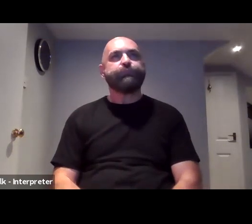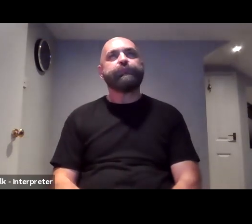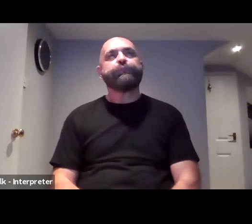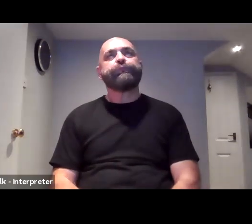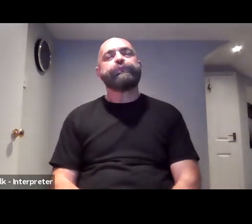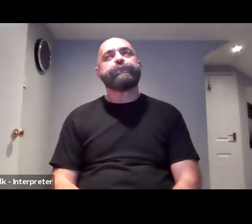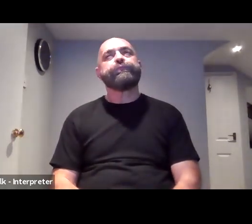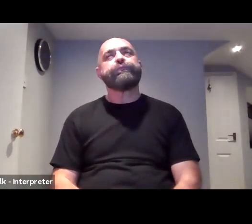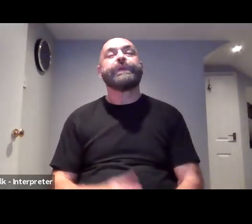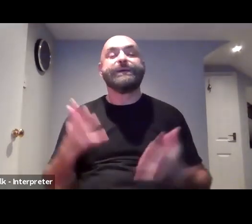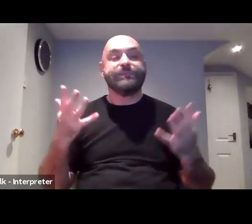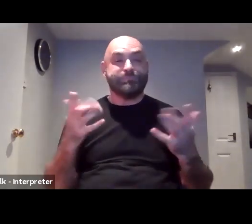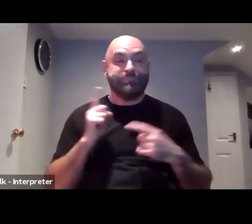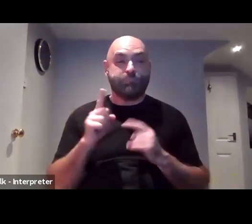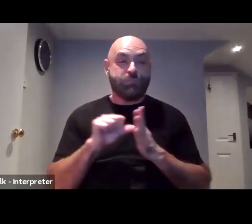And we have a problem